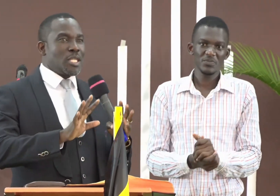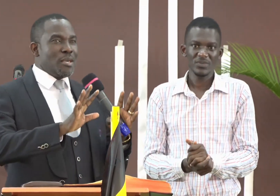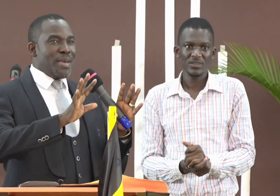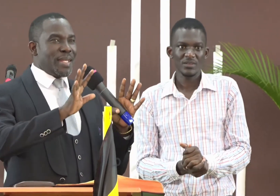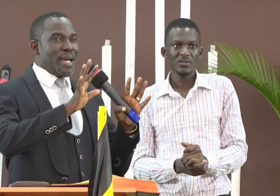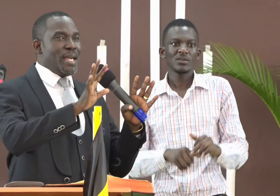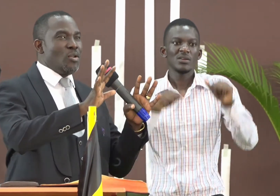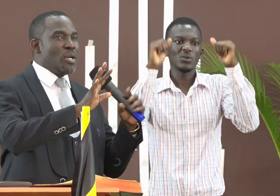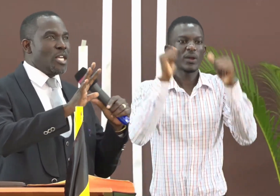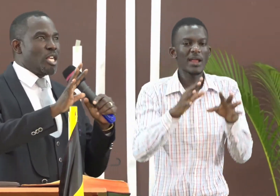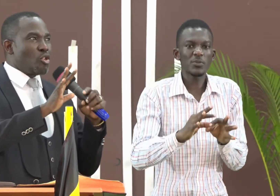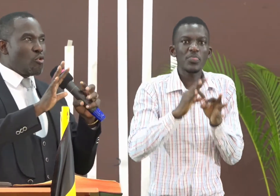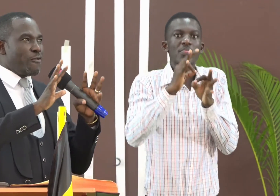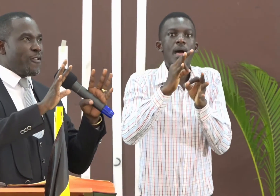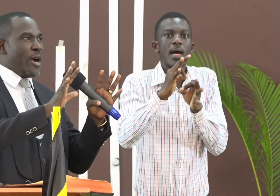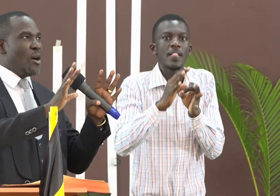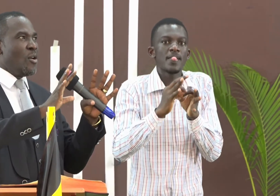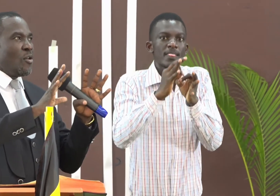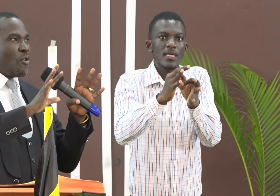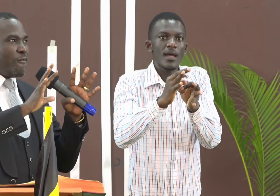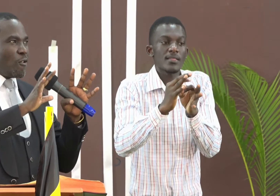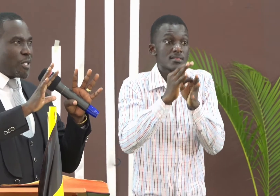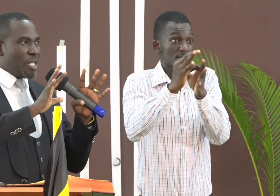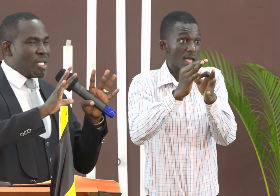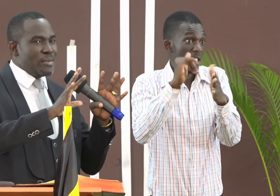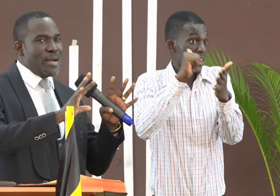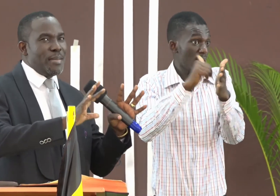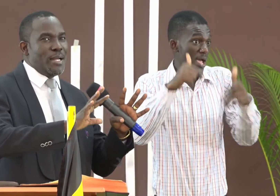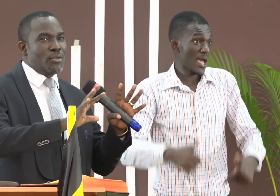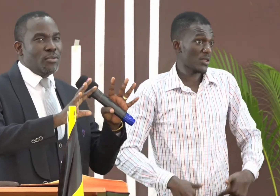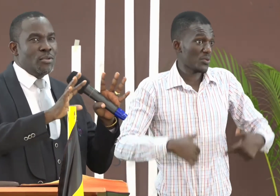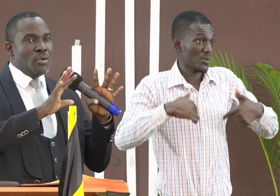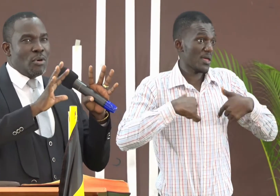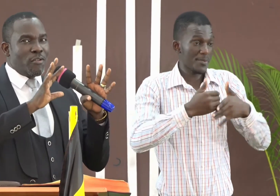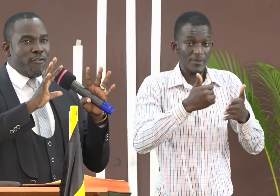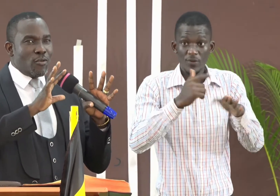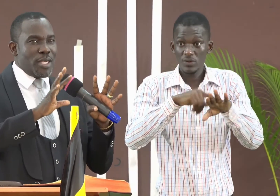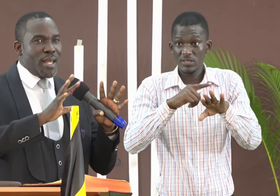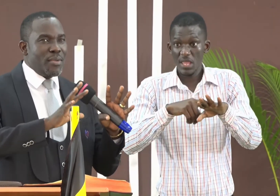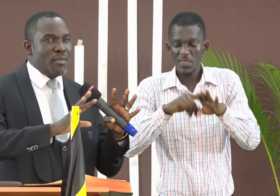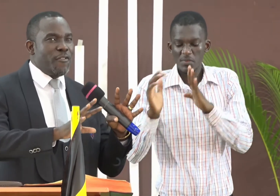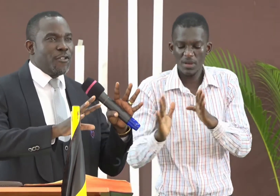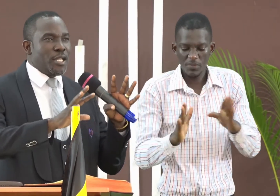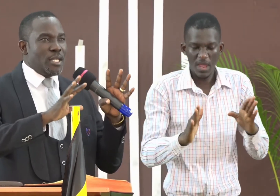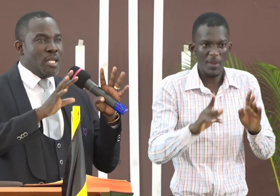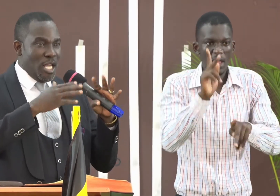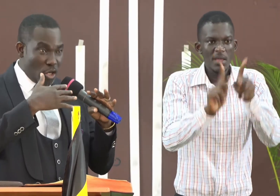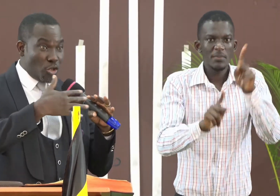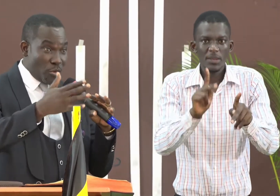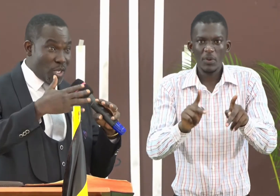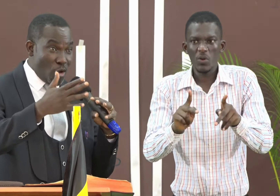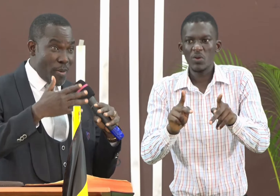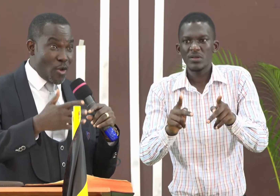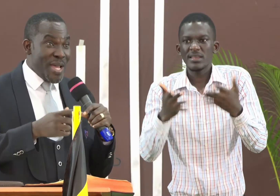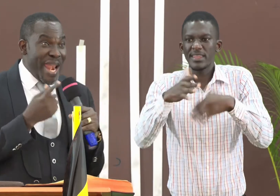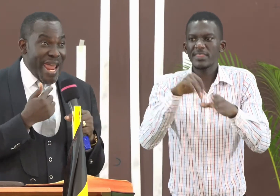Osobolo chisembezayo, echecho kufa, okufo kusetting iwa avantu, okufo kujira mbiyobu fuzi, echecho